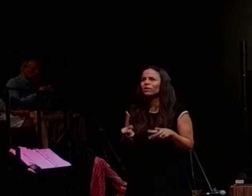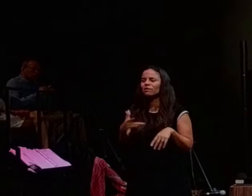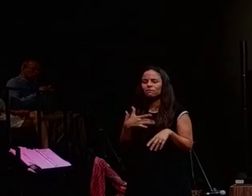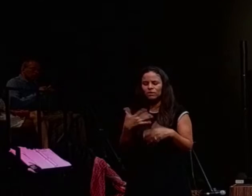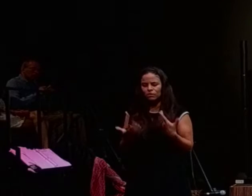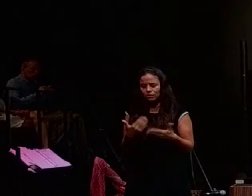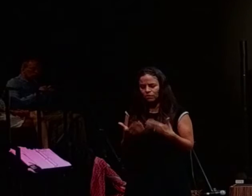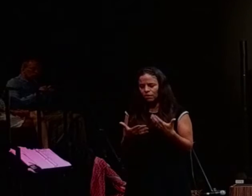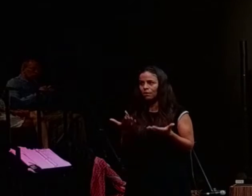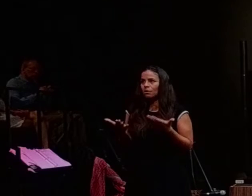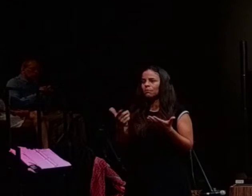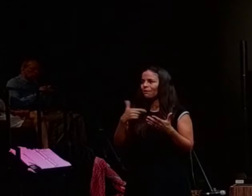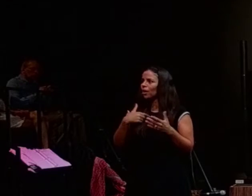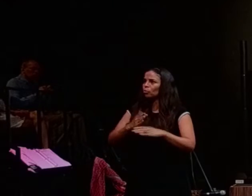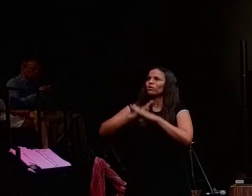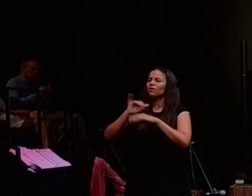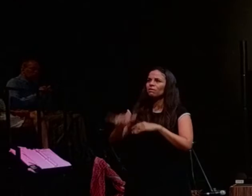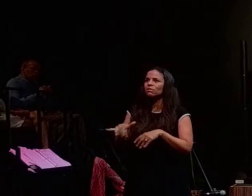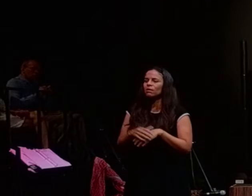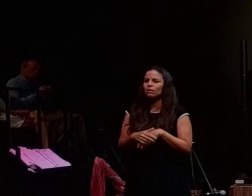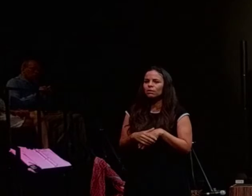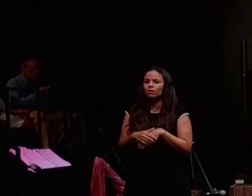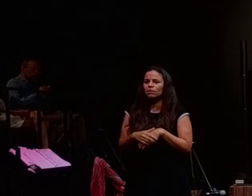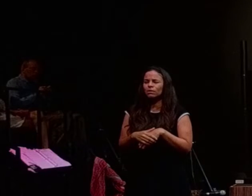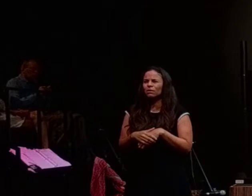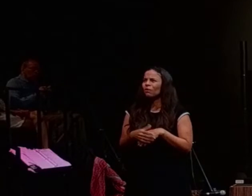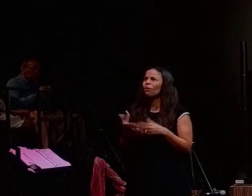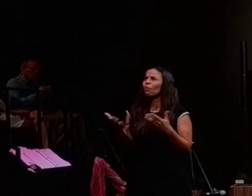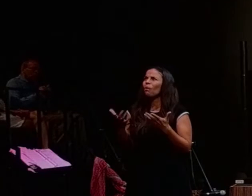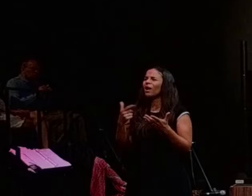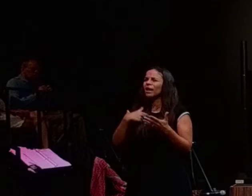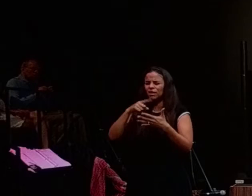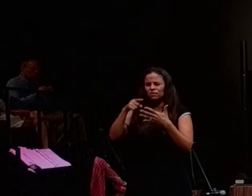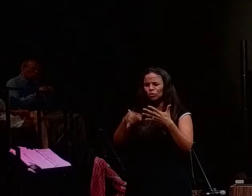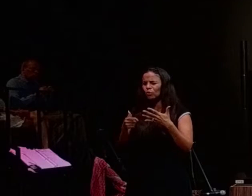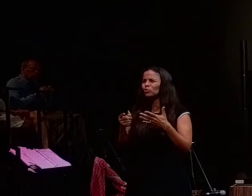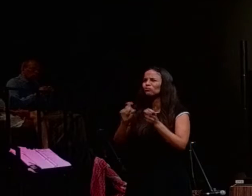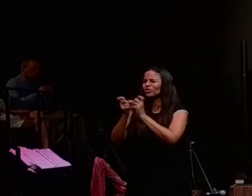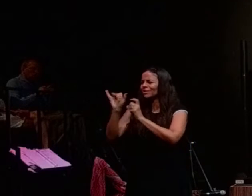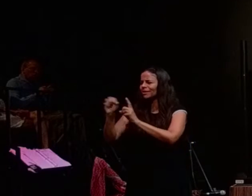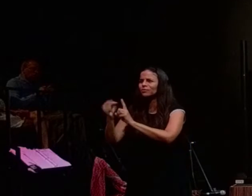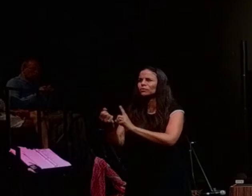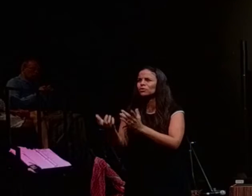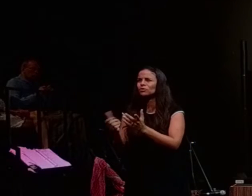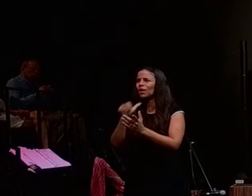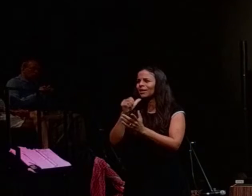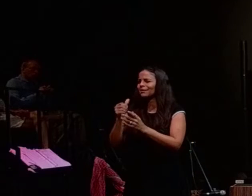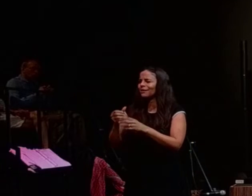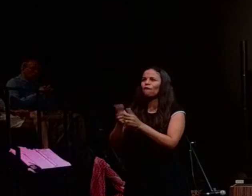felt, okay, maybe I could have prevented this. You know, you're going through your mind, well, what could I have done differently? You know, how could I have changed this?